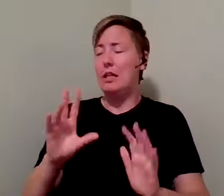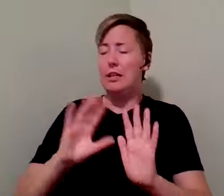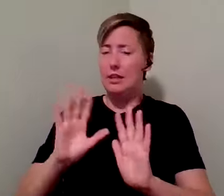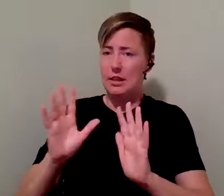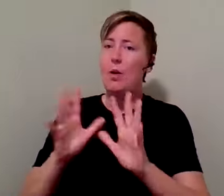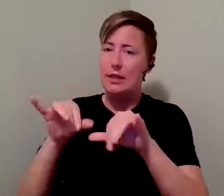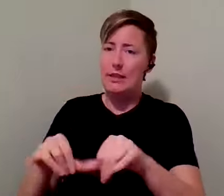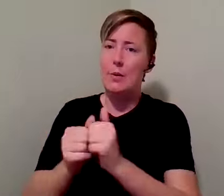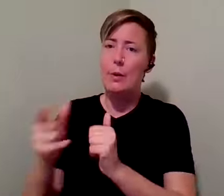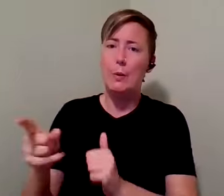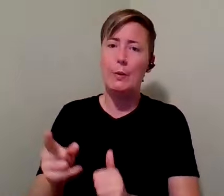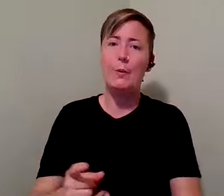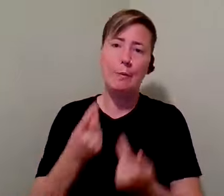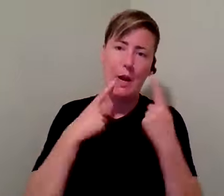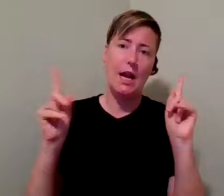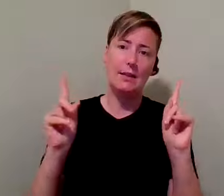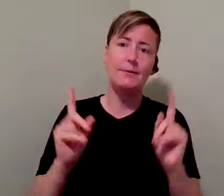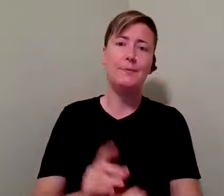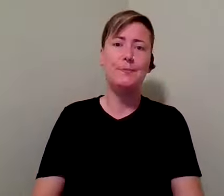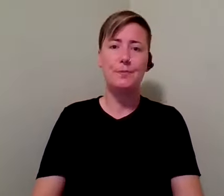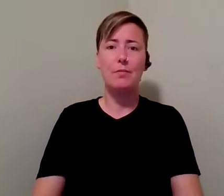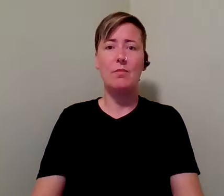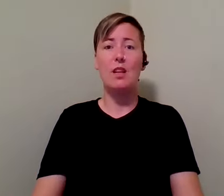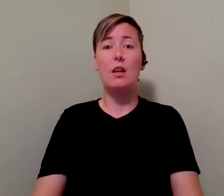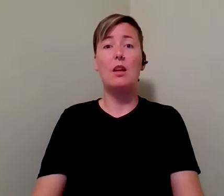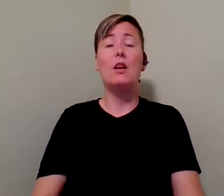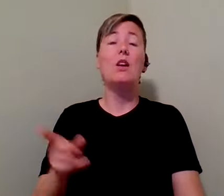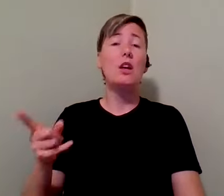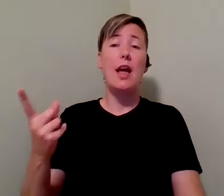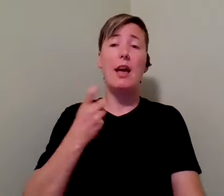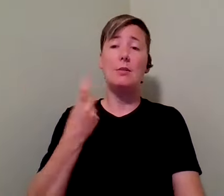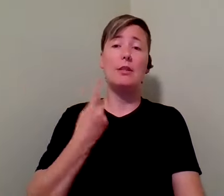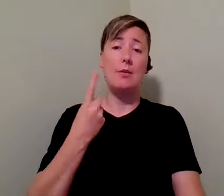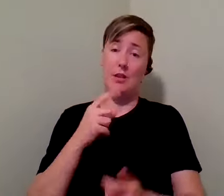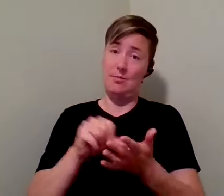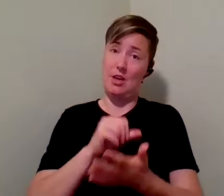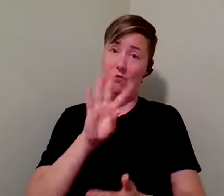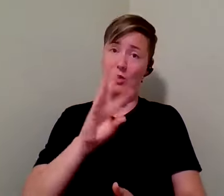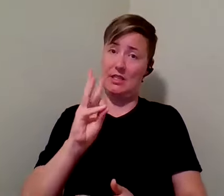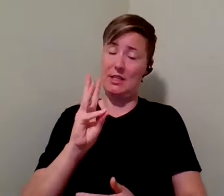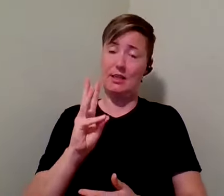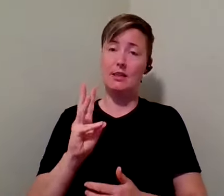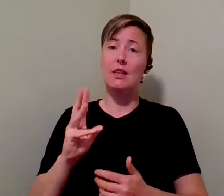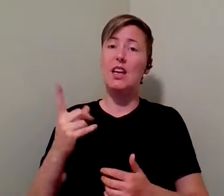simple question. I did not know he's quoting page 46 of the big book. He said, "Do you have any friends left?" How am I doing on